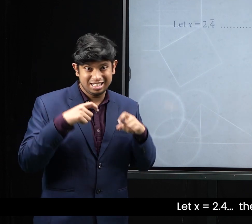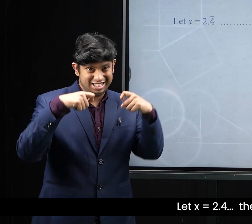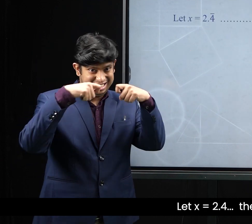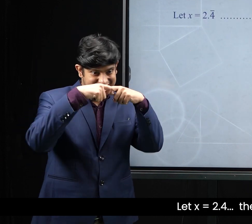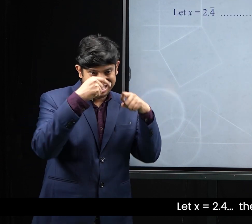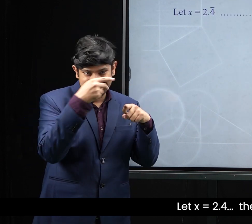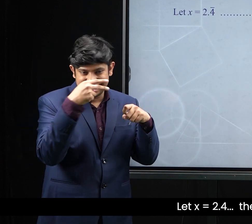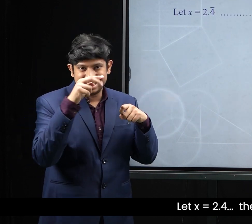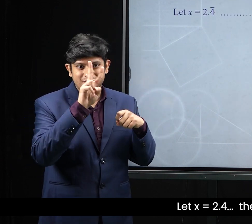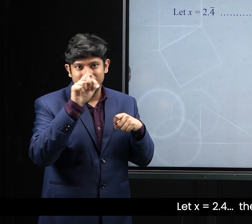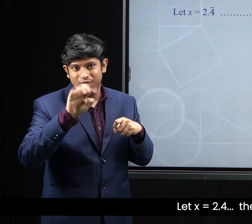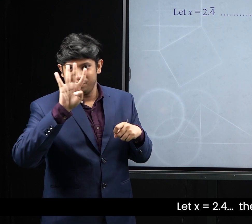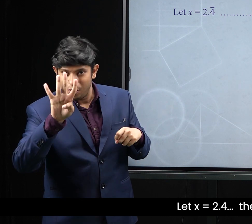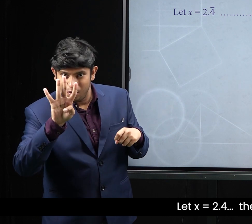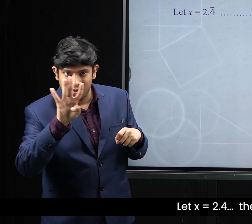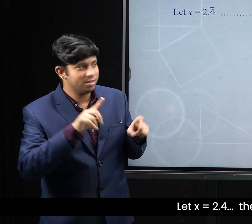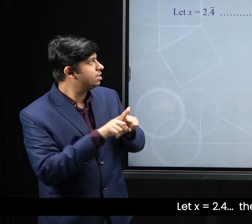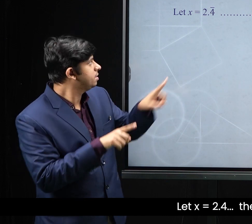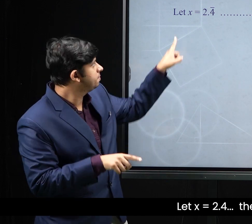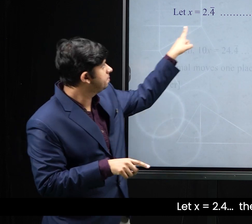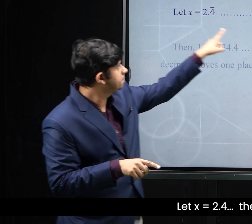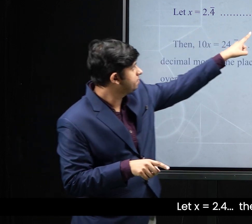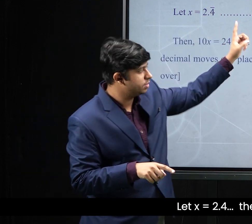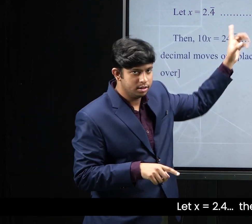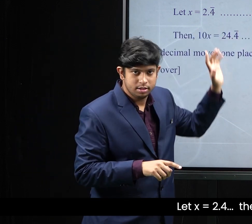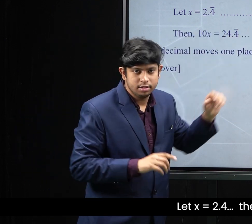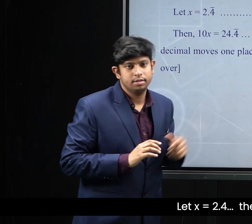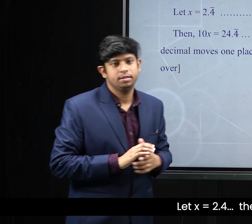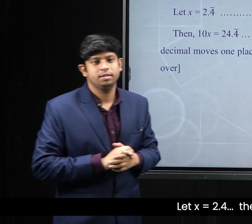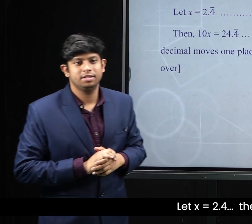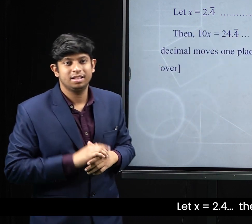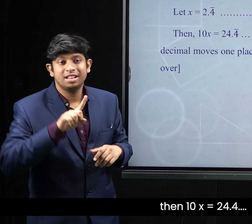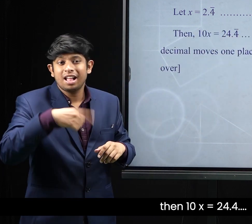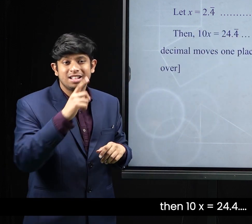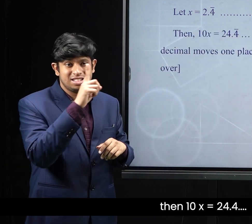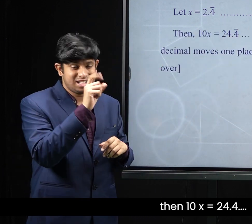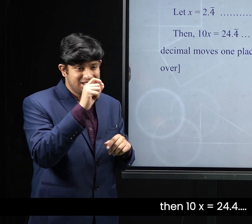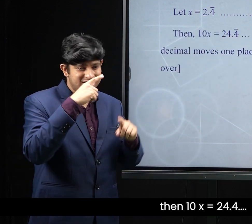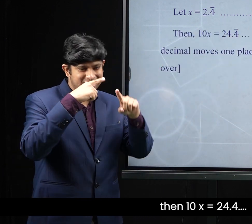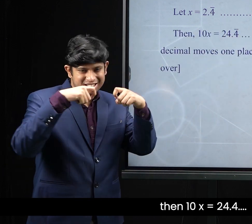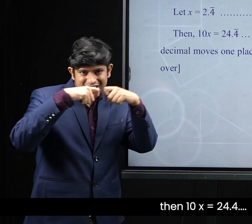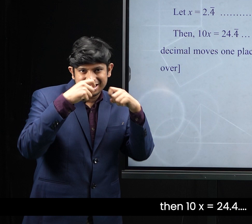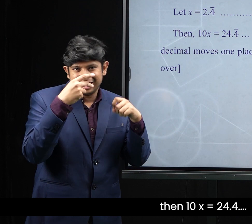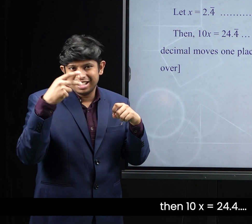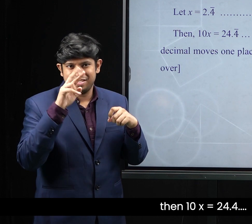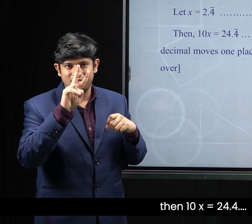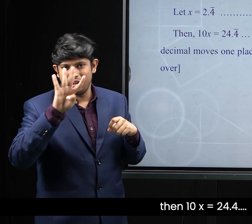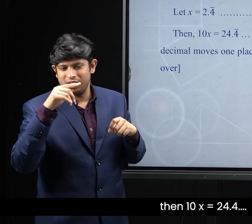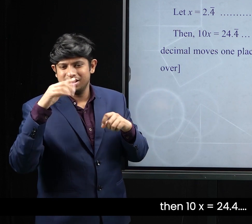Let x equal to 2.4 bar as equation 1, then 10x is equal to